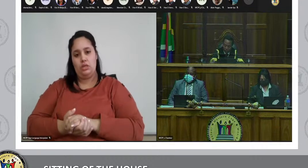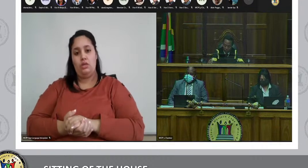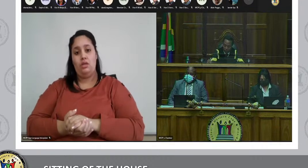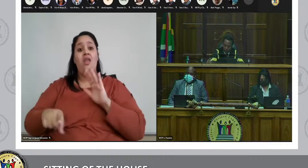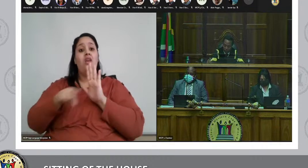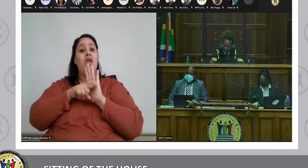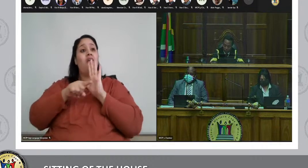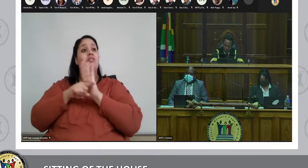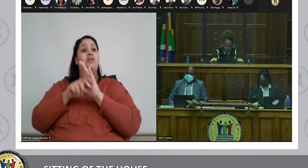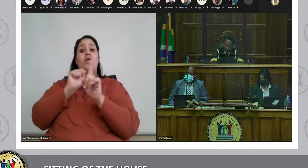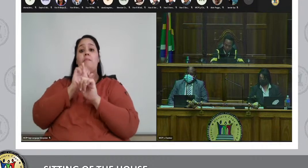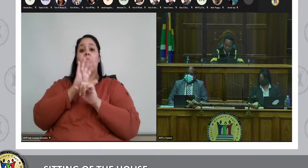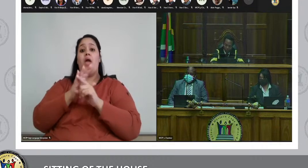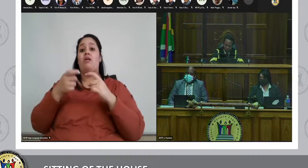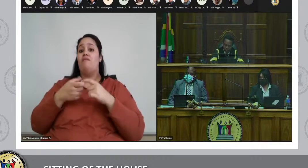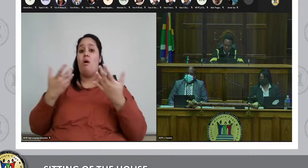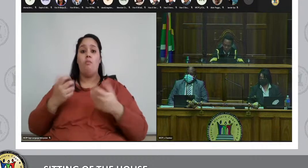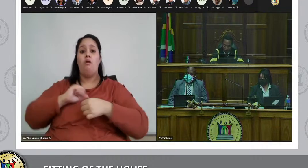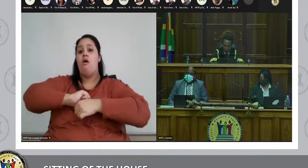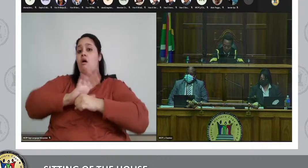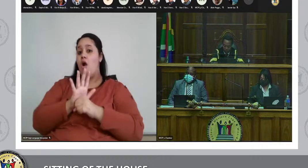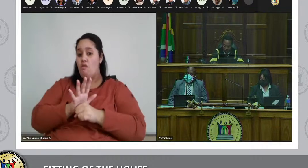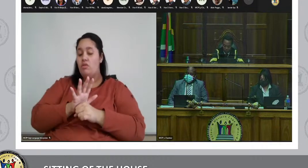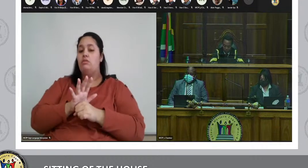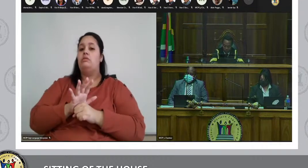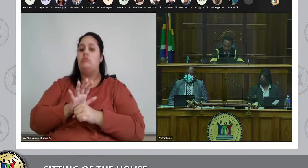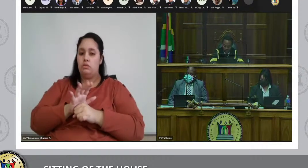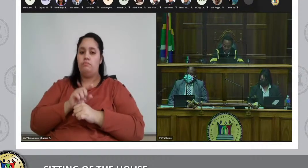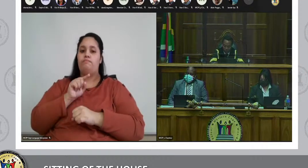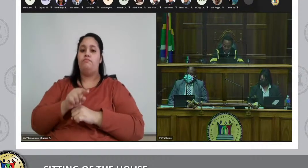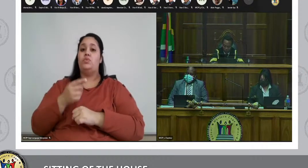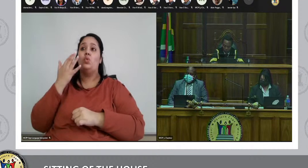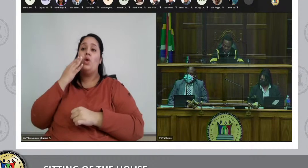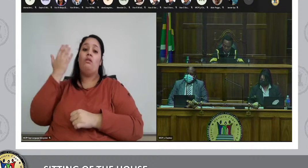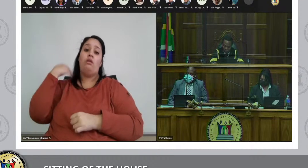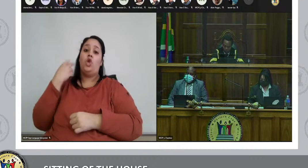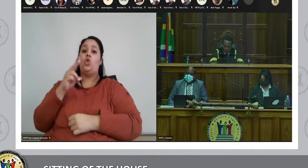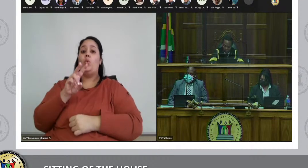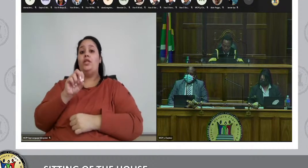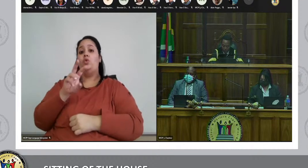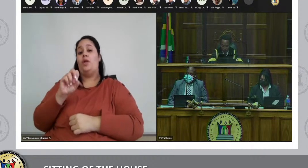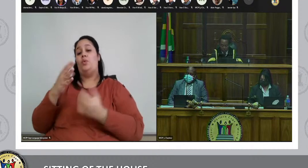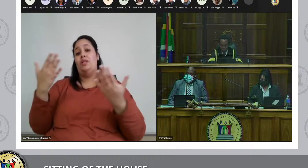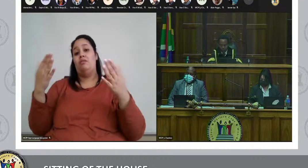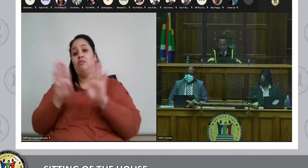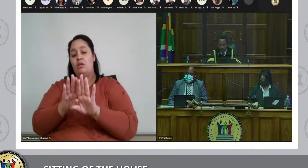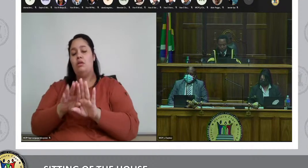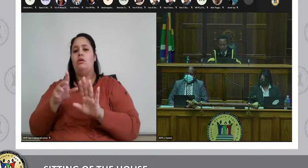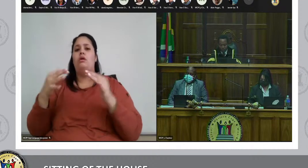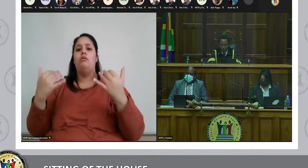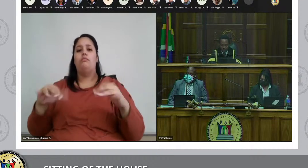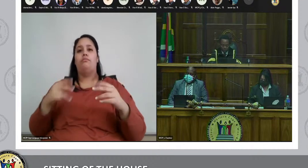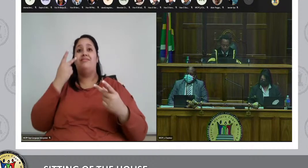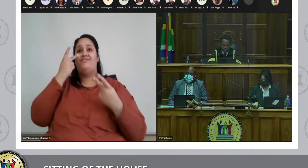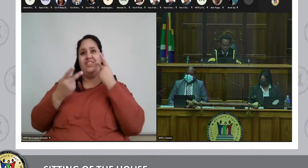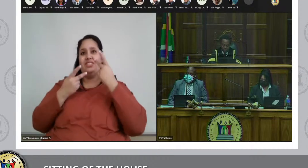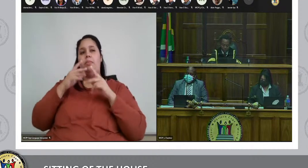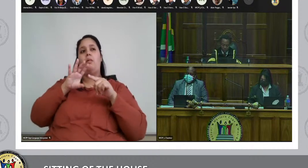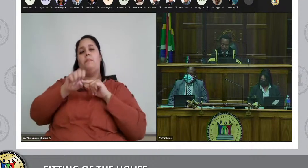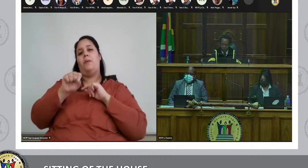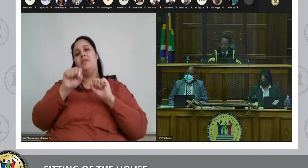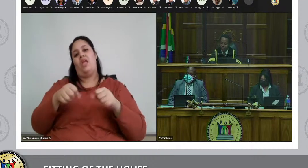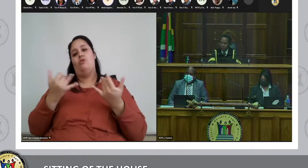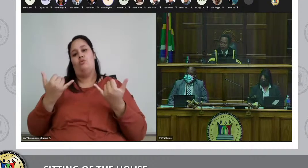effects that COVID-19 pandemic had on the industry following the 2020 hard lockdown are very much visible to this day.